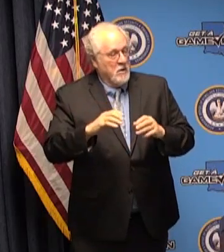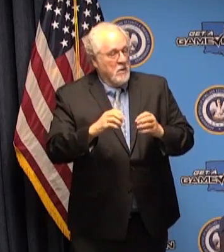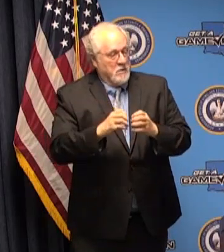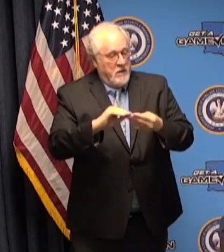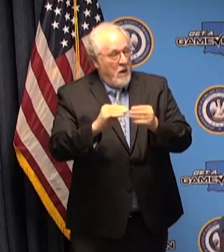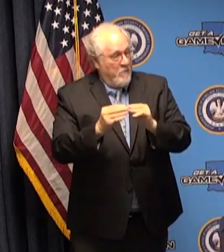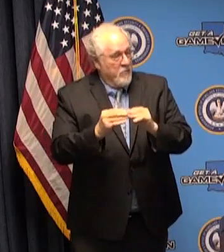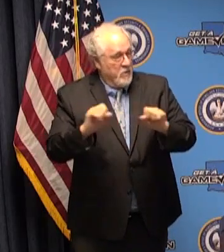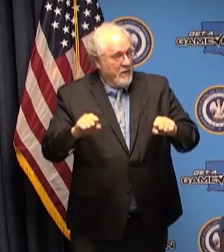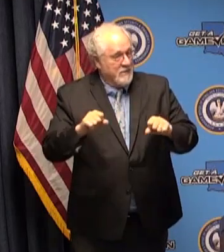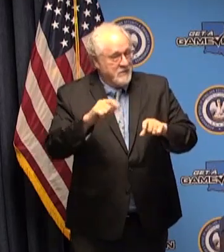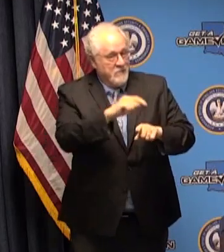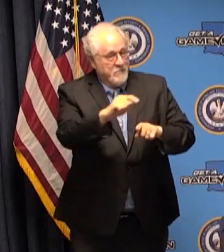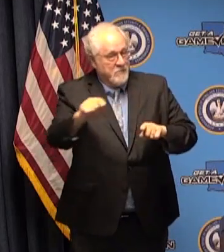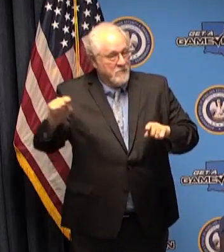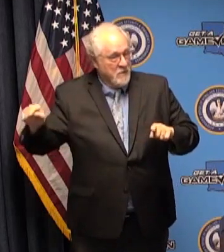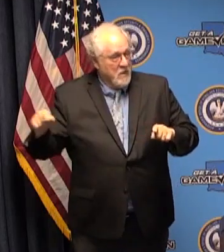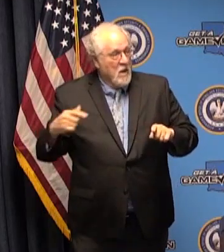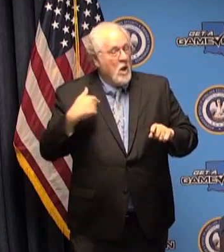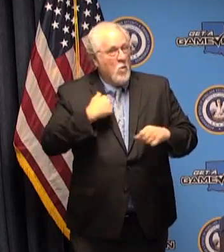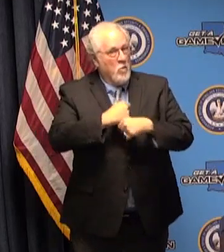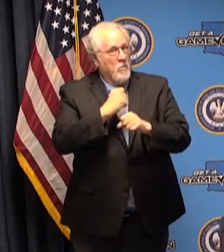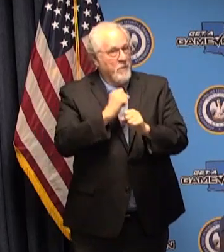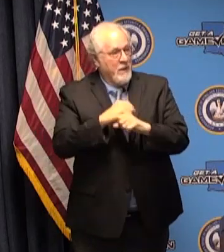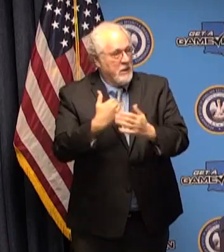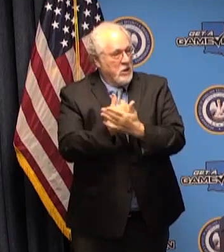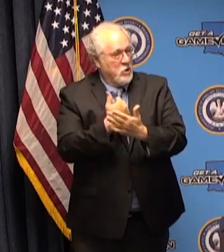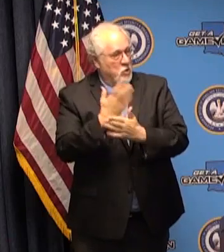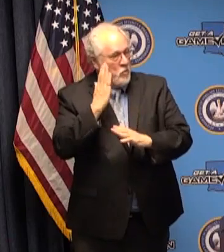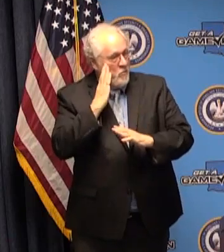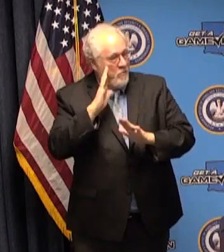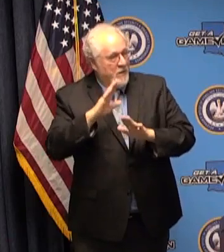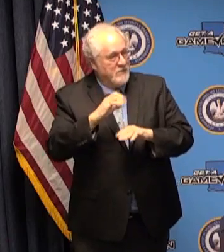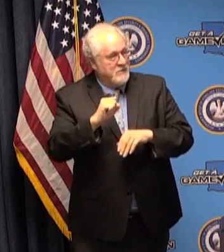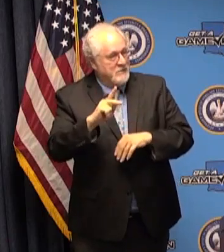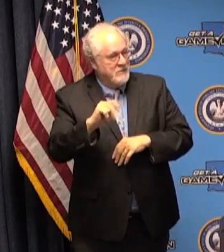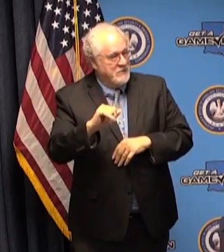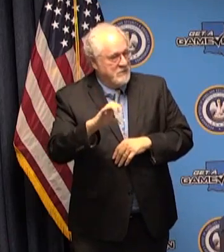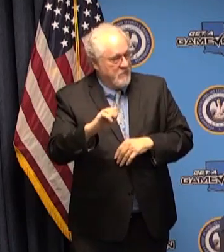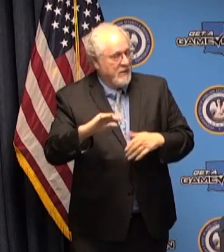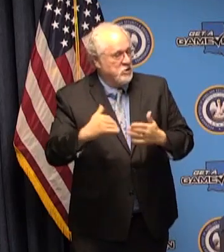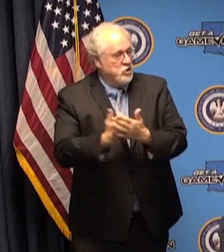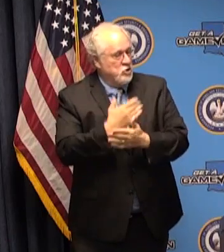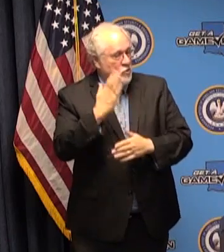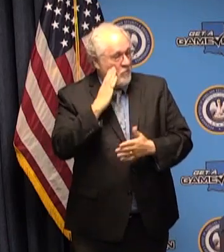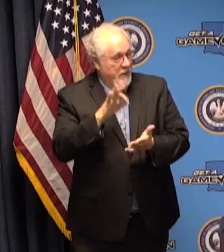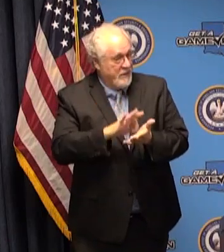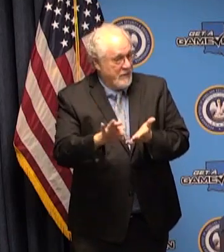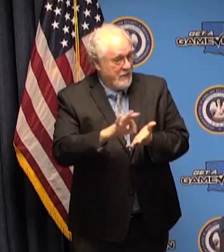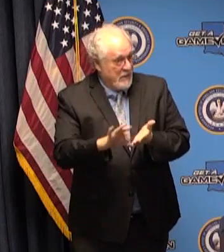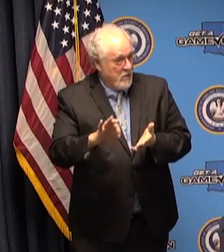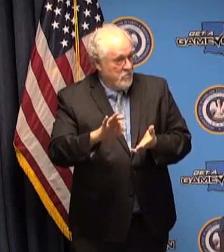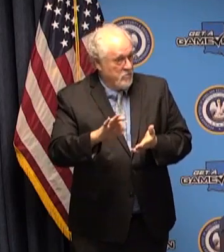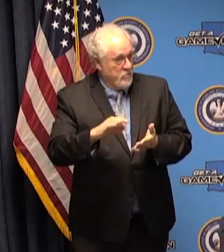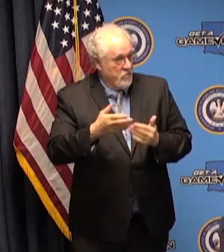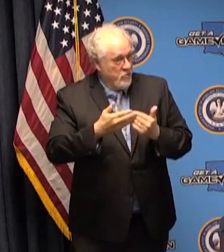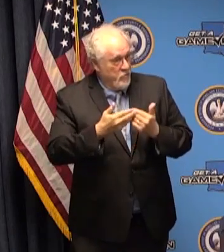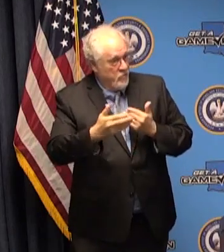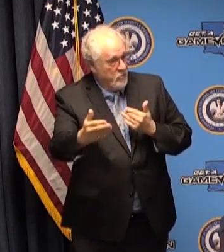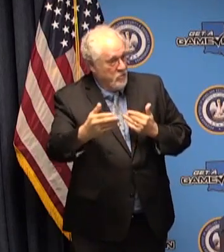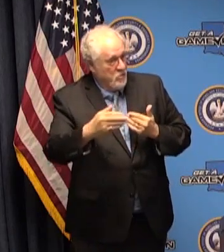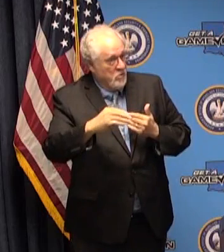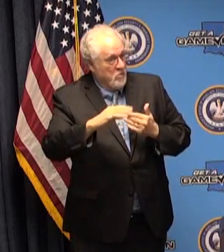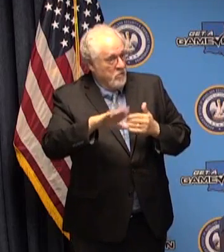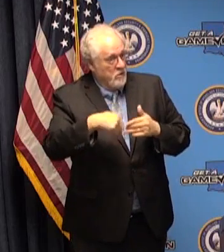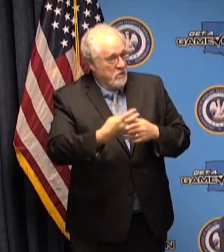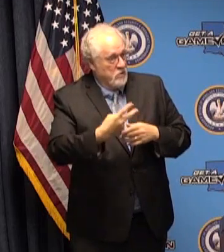existing facilities. We're creating new bed space and bed count as we move through the next